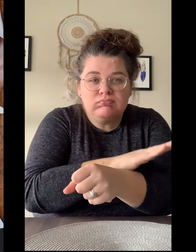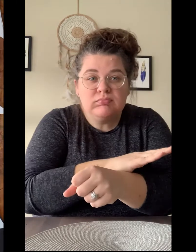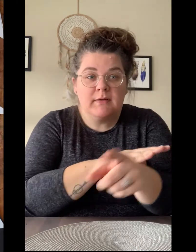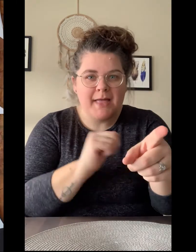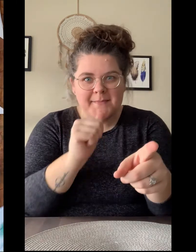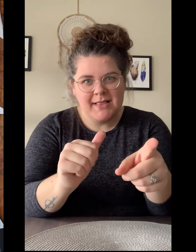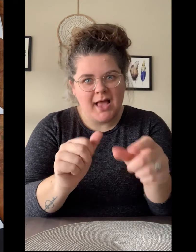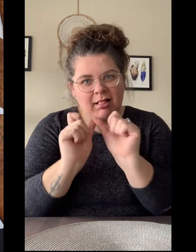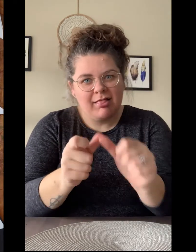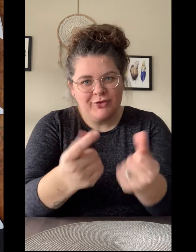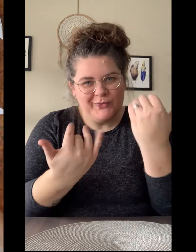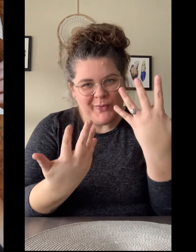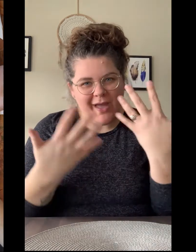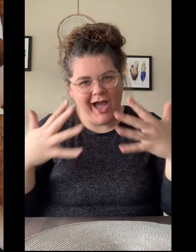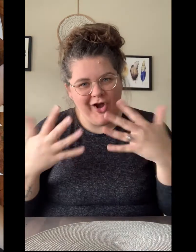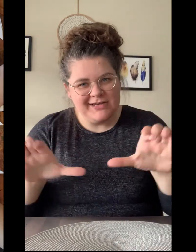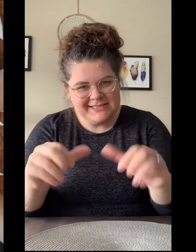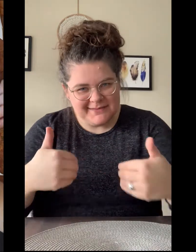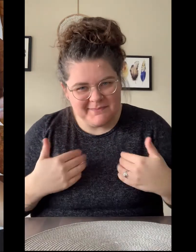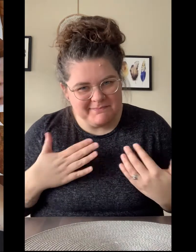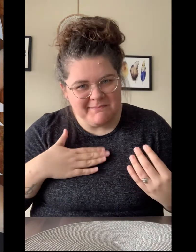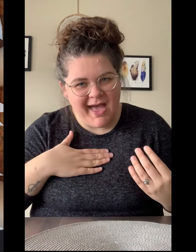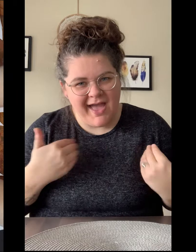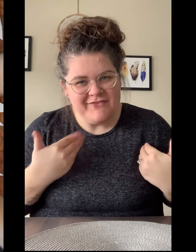Not going to make you wait. I already did mine.